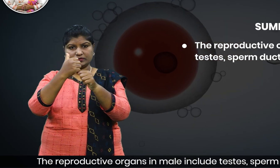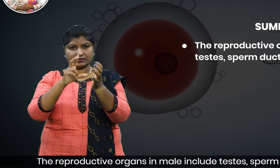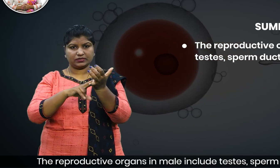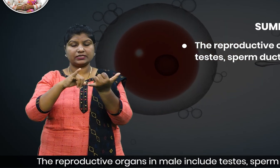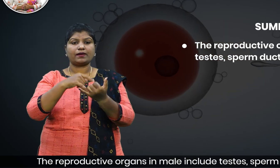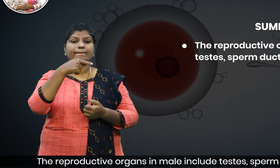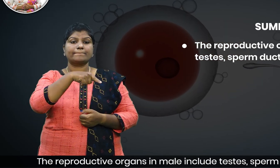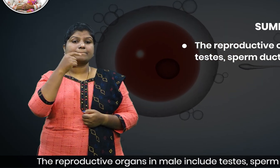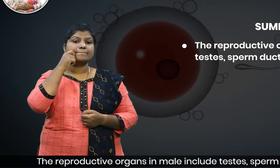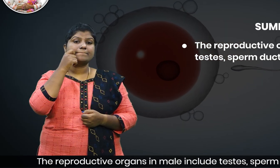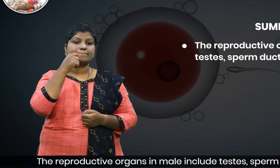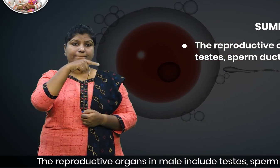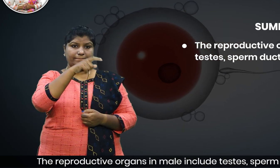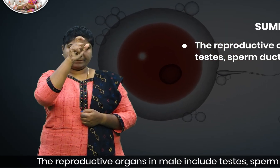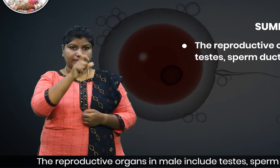include